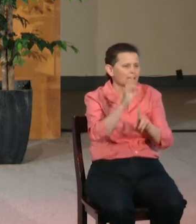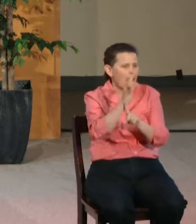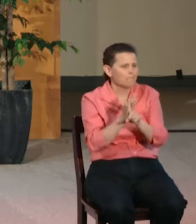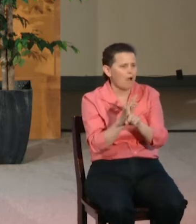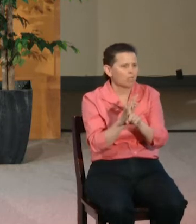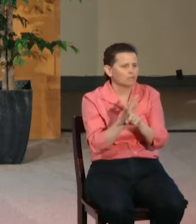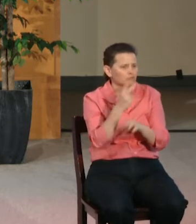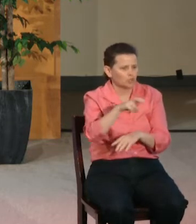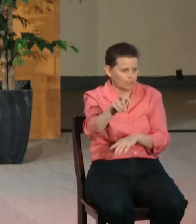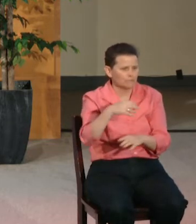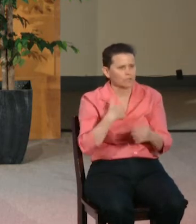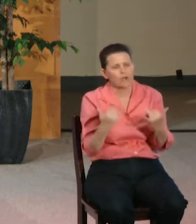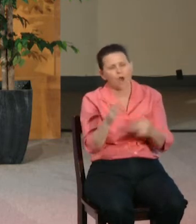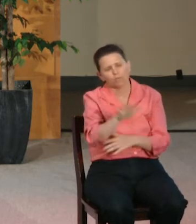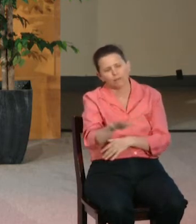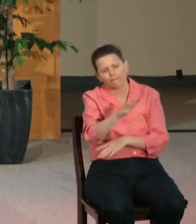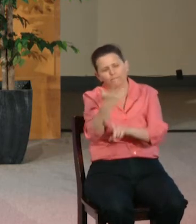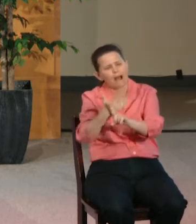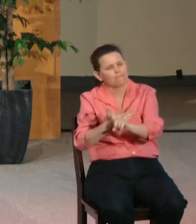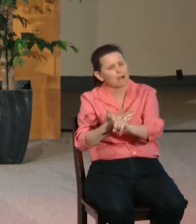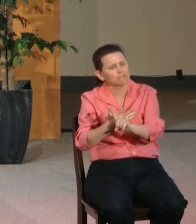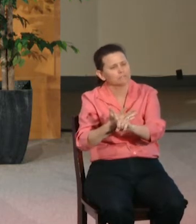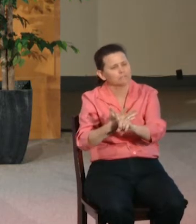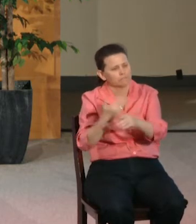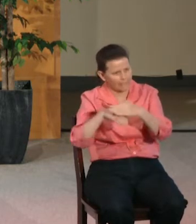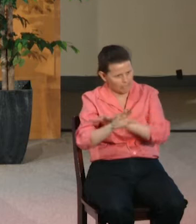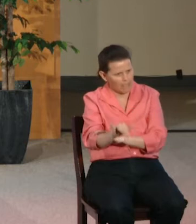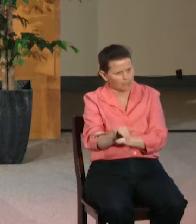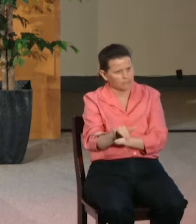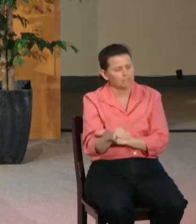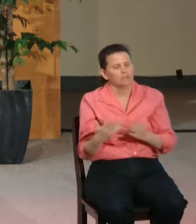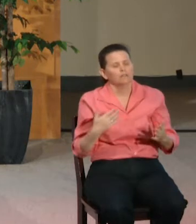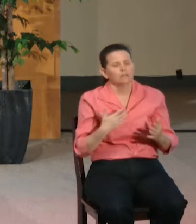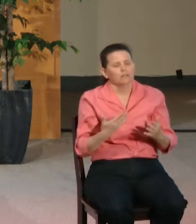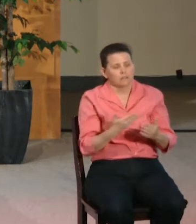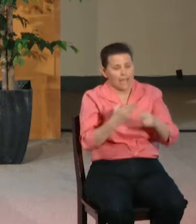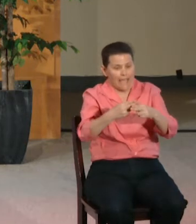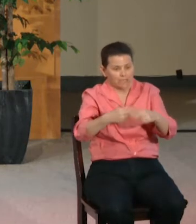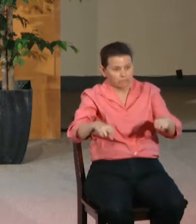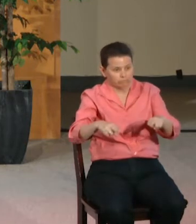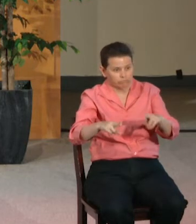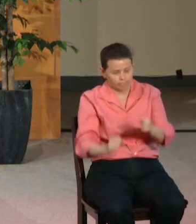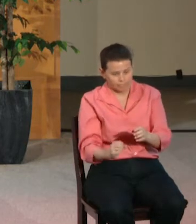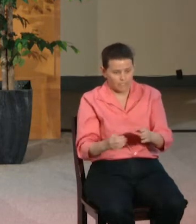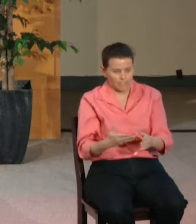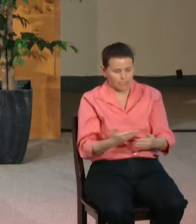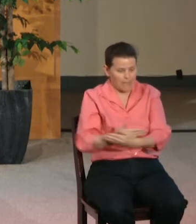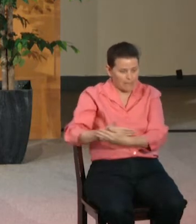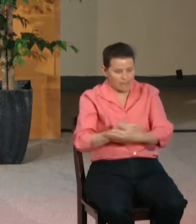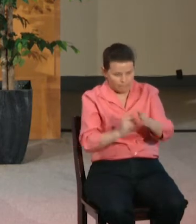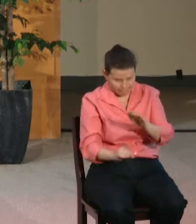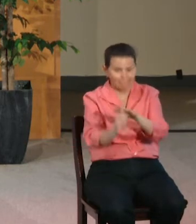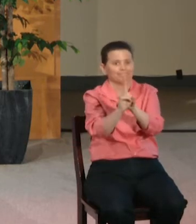chicks hatch, okay? Now, this becomes a whole nother journey, right? This becomes a whole nother thing. The fathers are